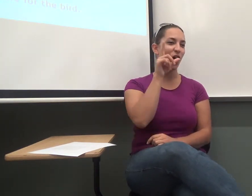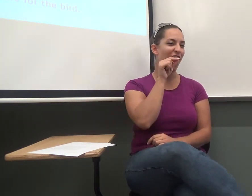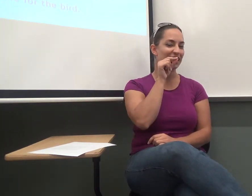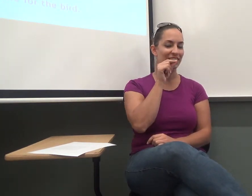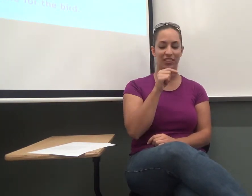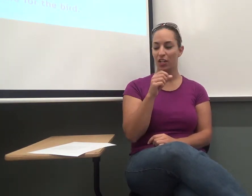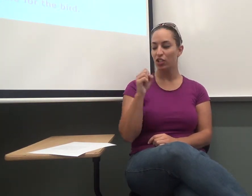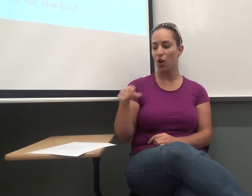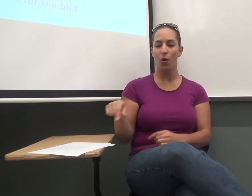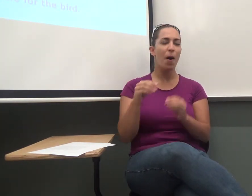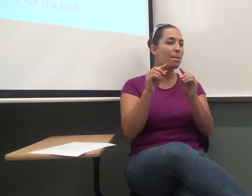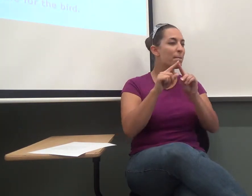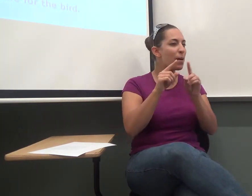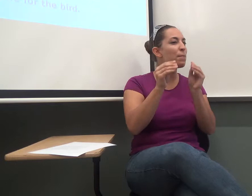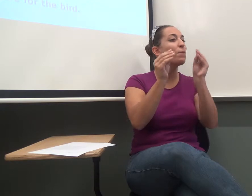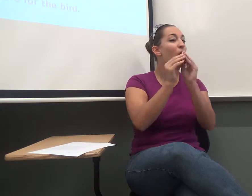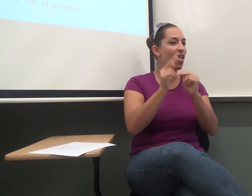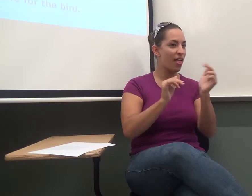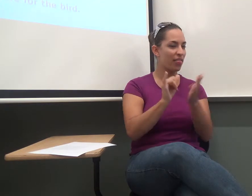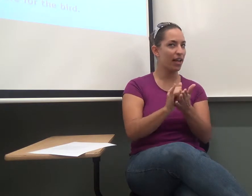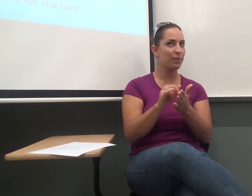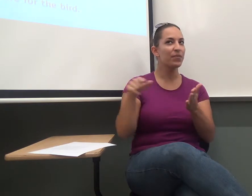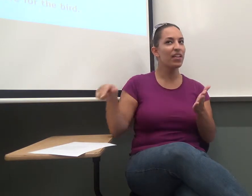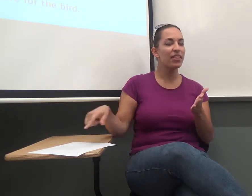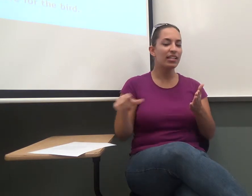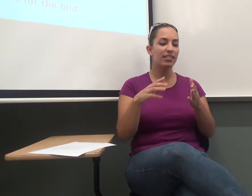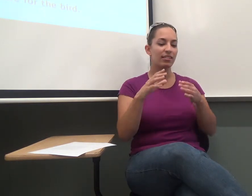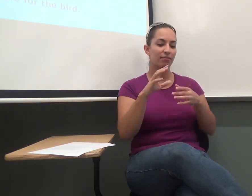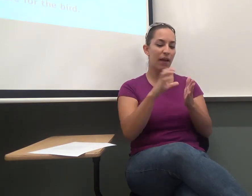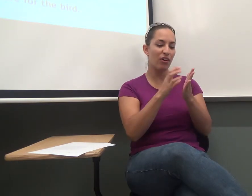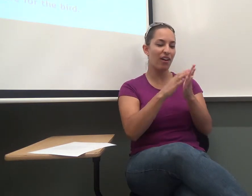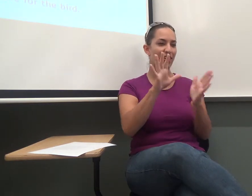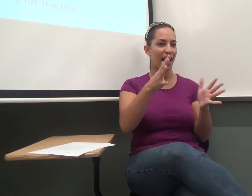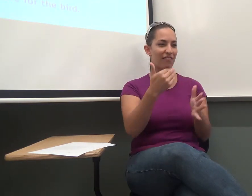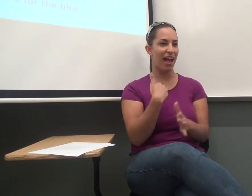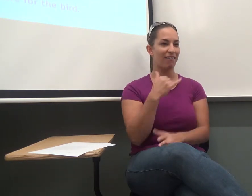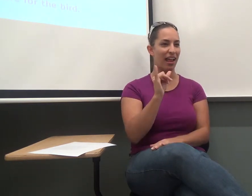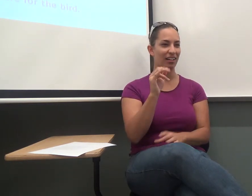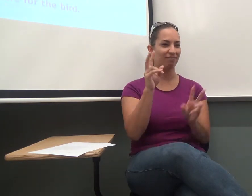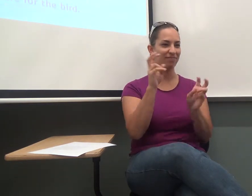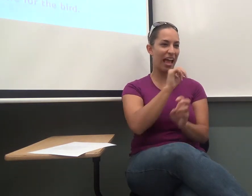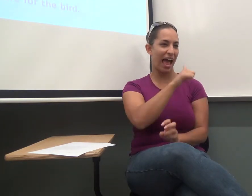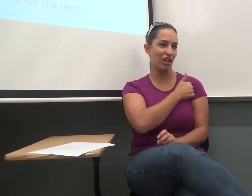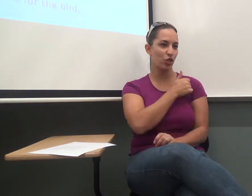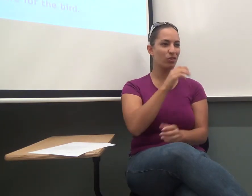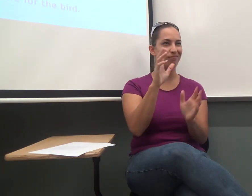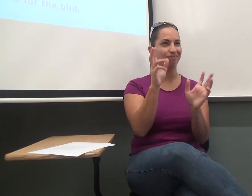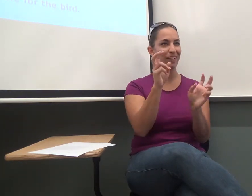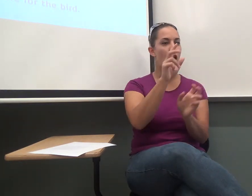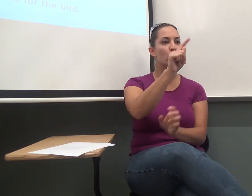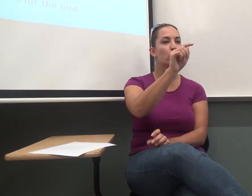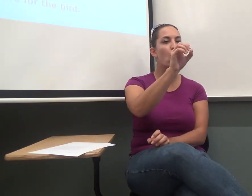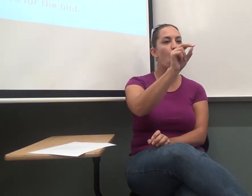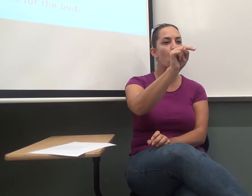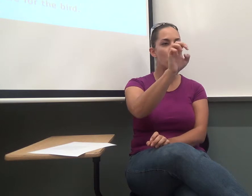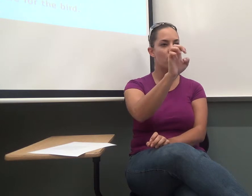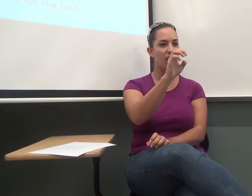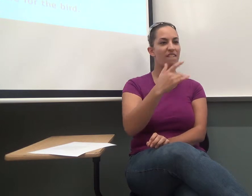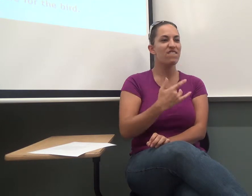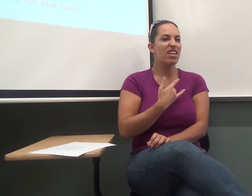of general sort of attitude about it, doesn't it? It's kind of got like a tone. We call it like a tone, right? Something, a feeling, if you will. Is